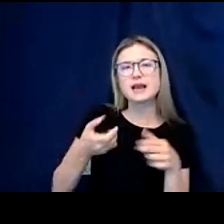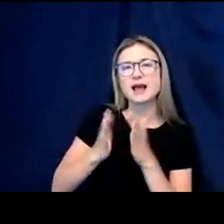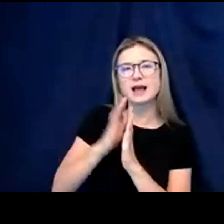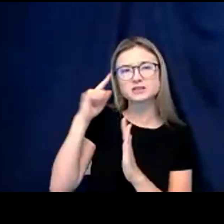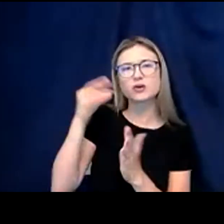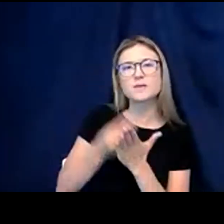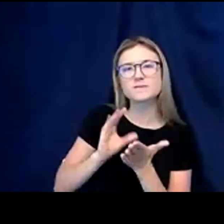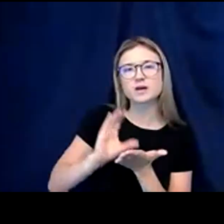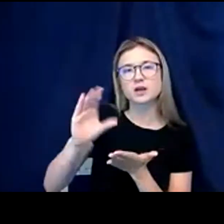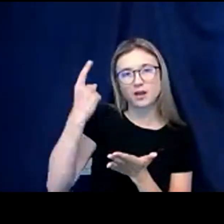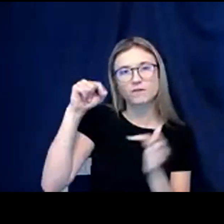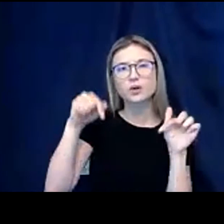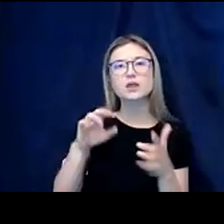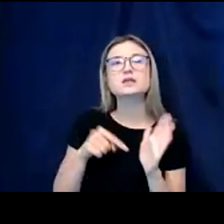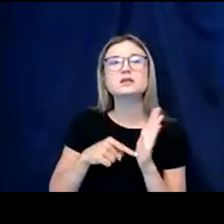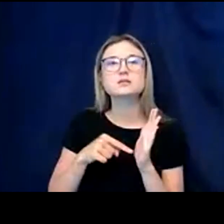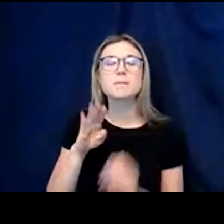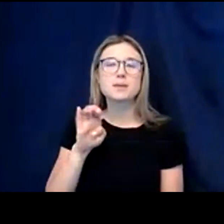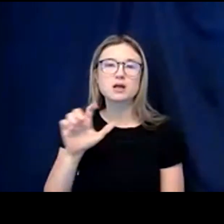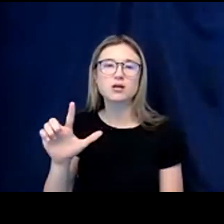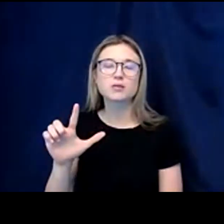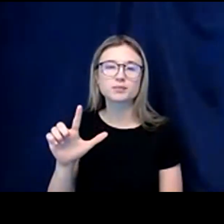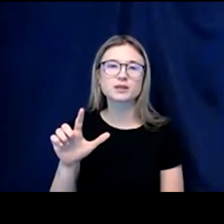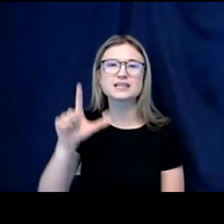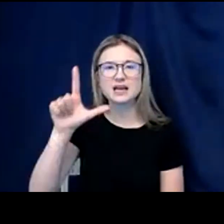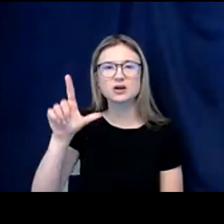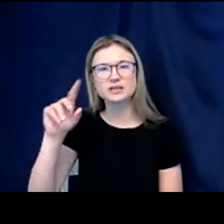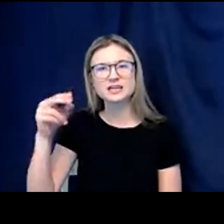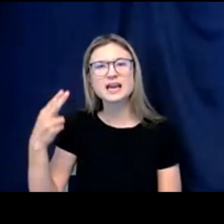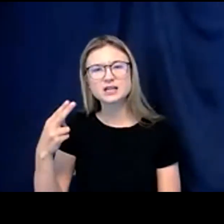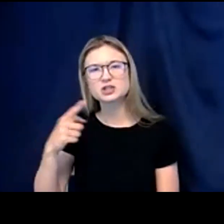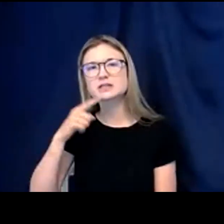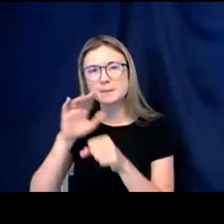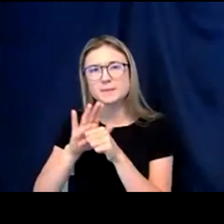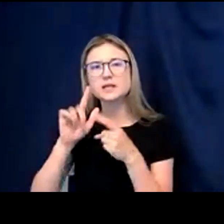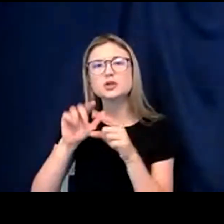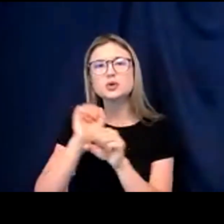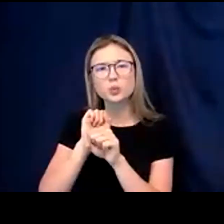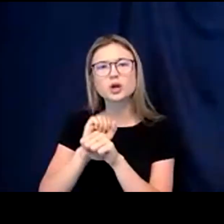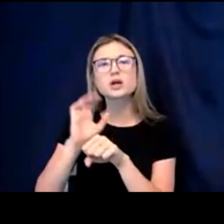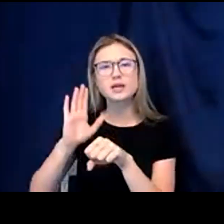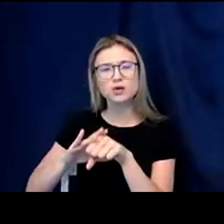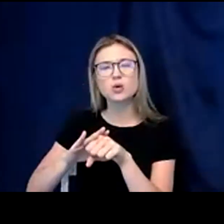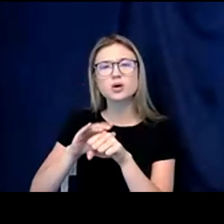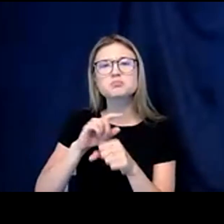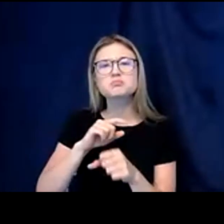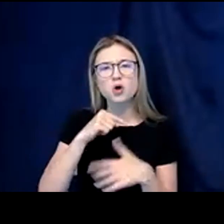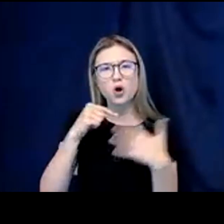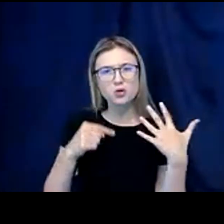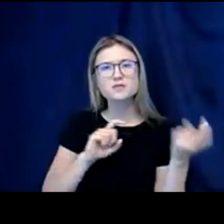that LDH committed to working on making some of these changes permanent through rule within the coming